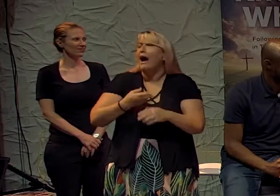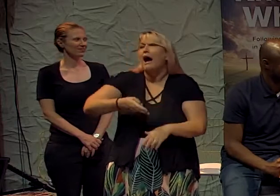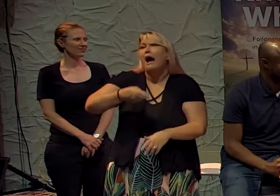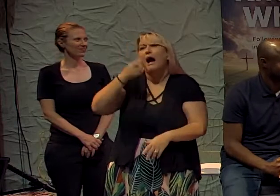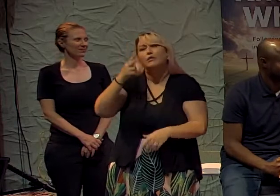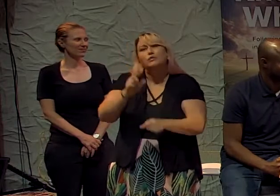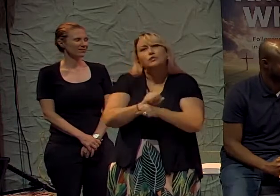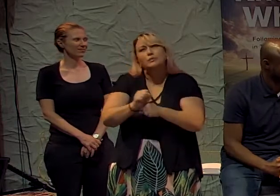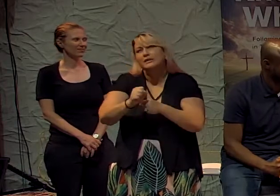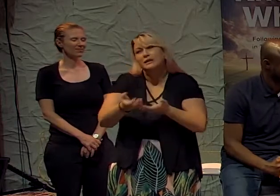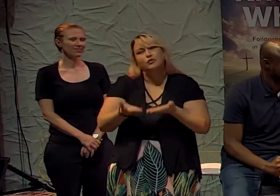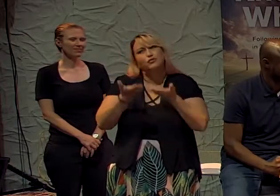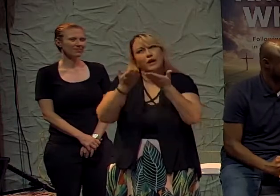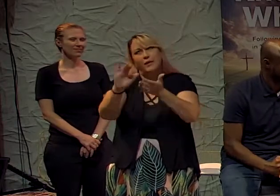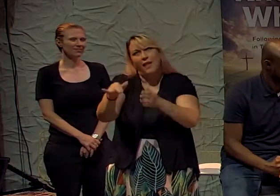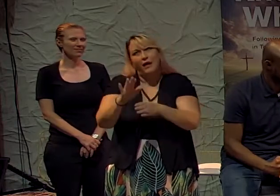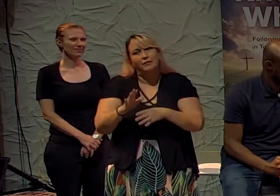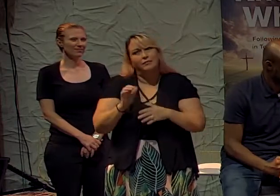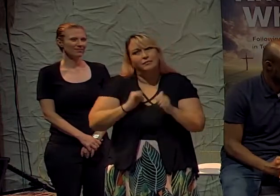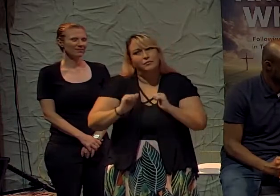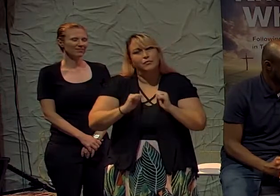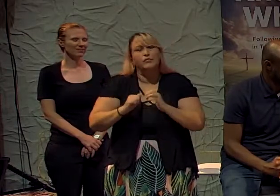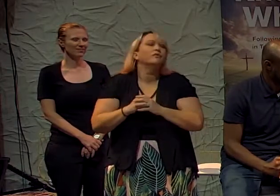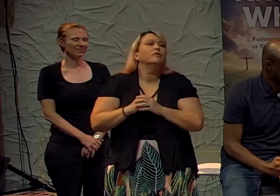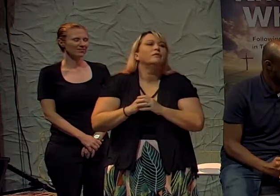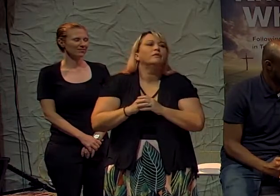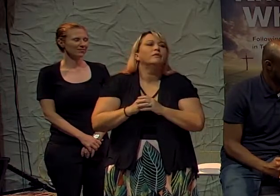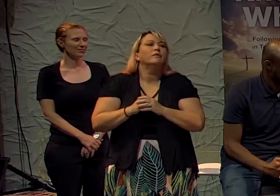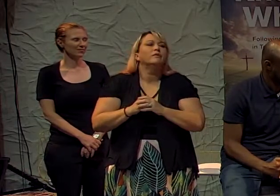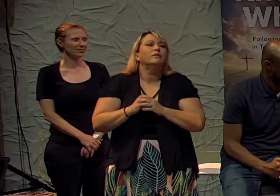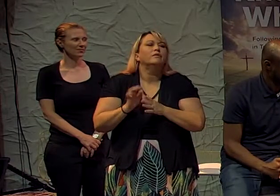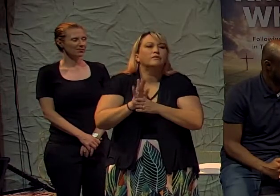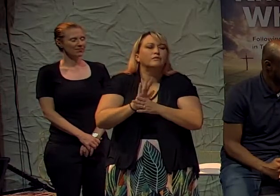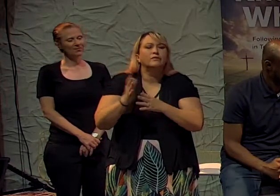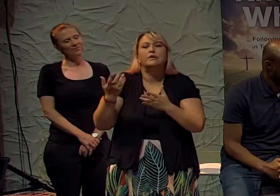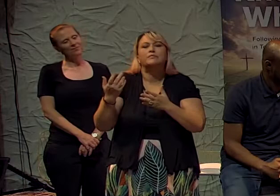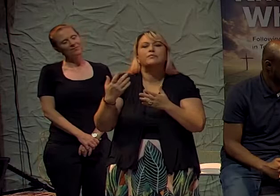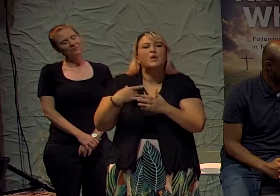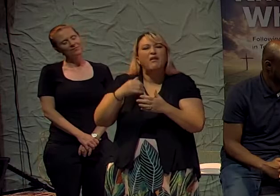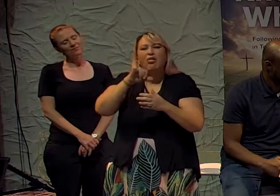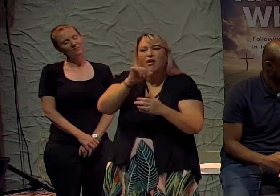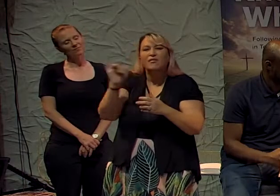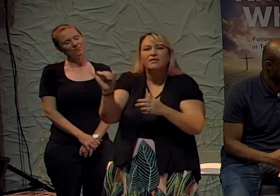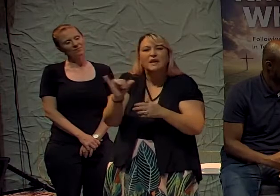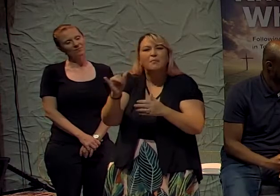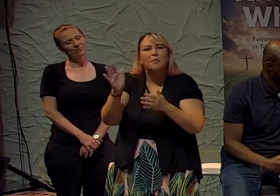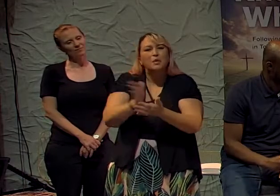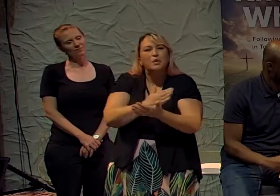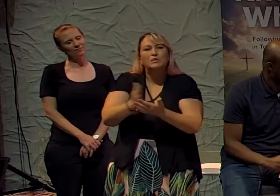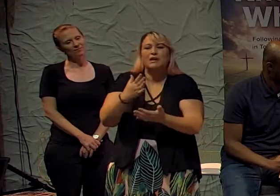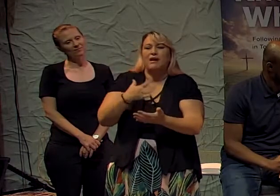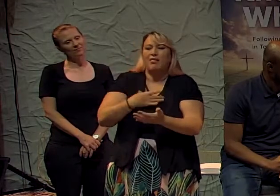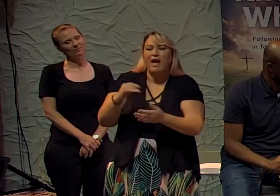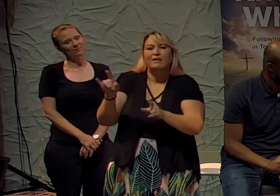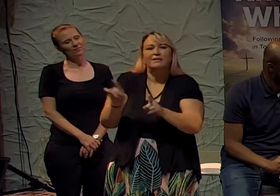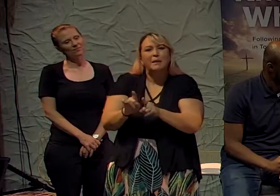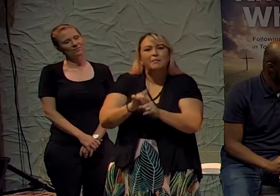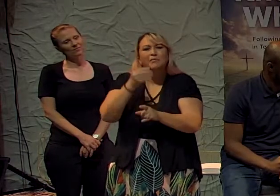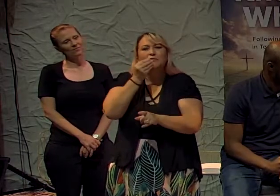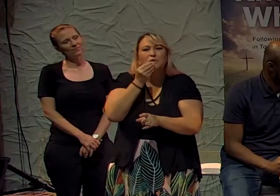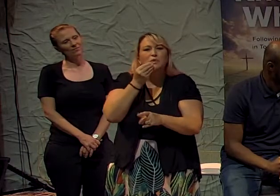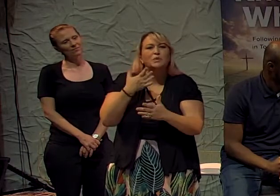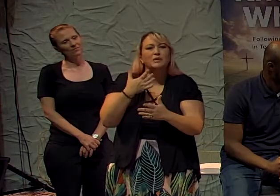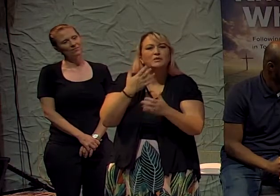Yeah, it's so good. We love the same music. We like the same food. We just have so many